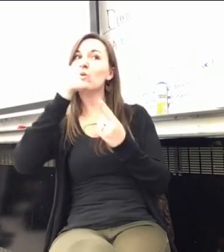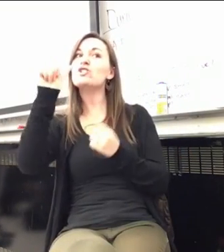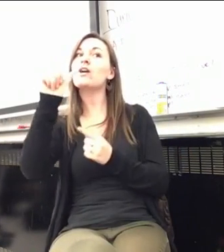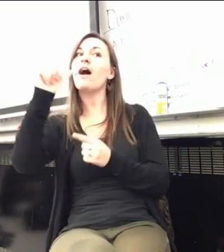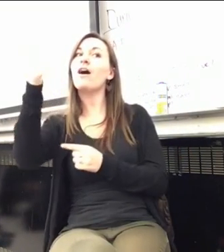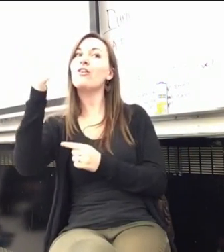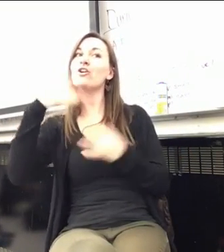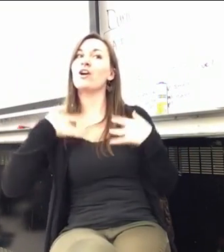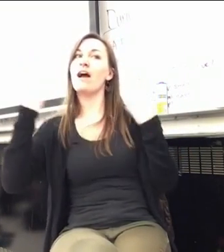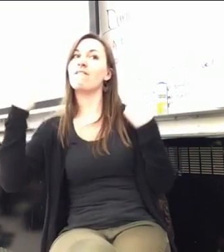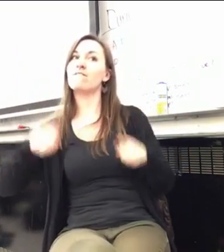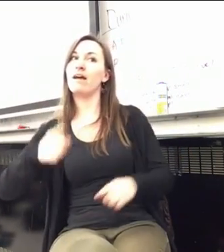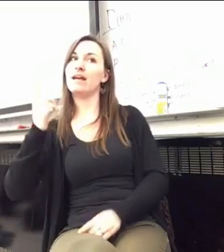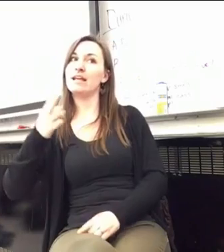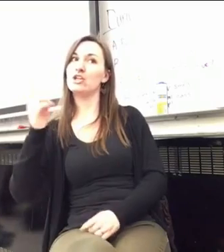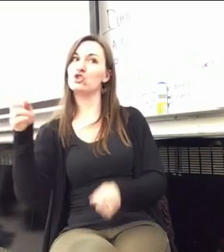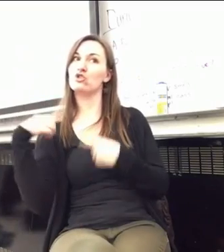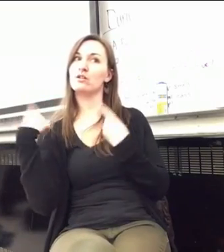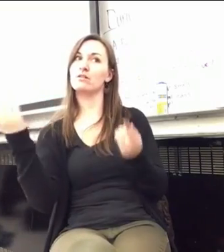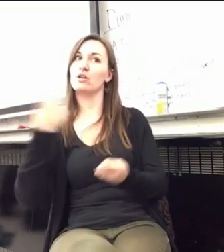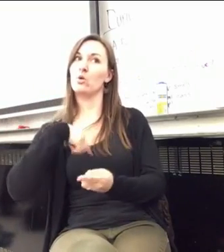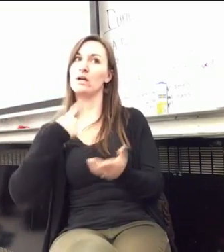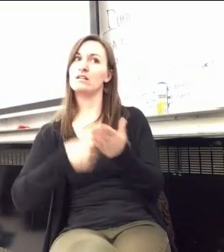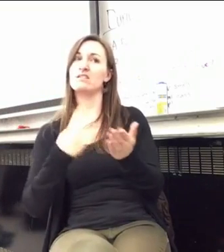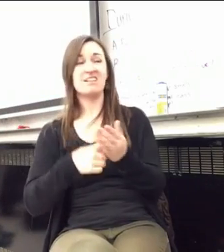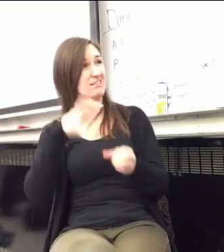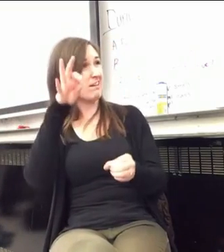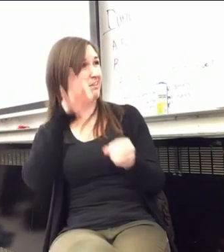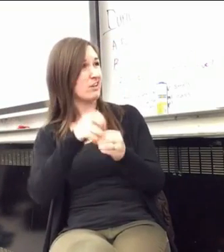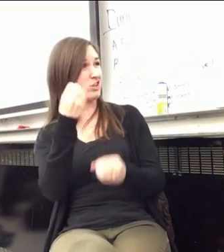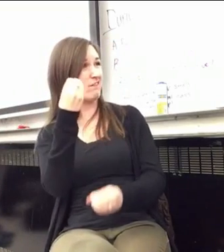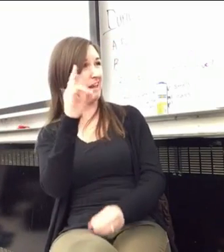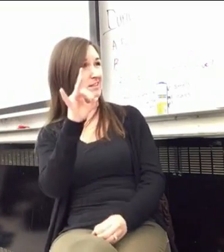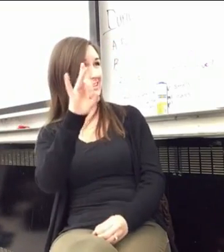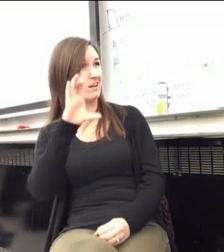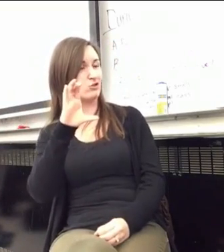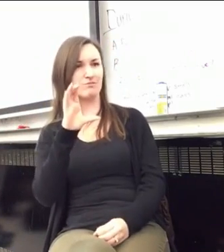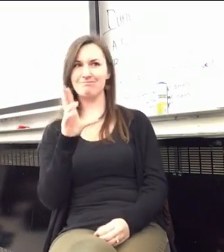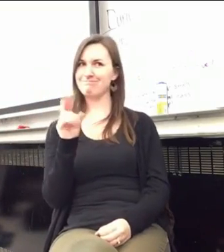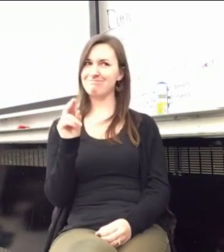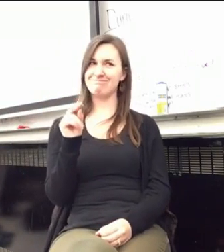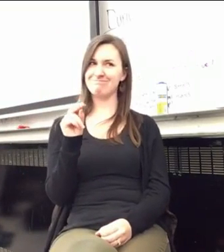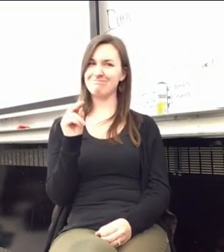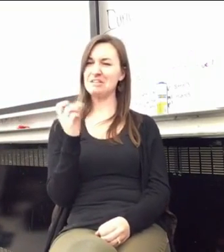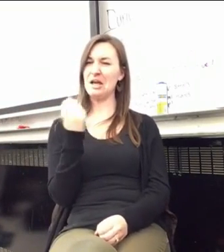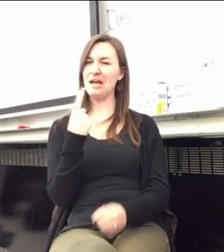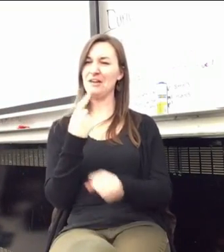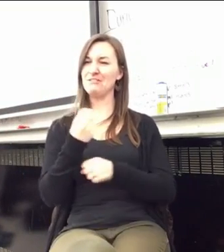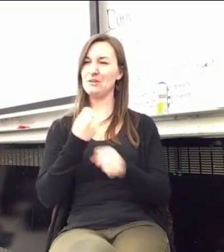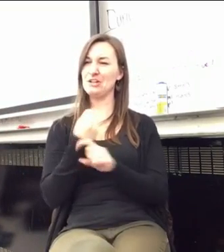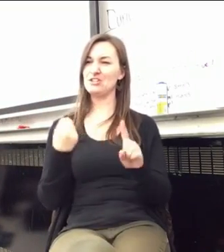American history that we've talked about? The election of 1800. No. A couple years off.